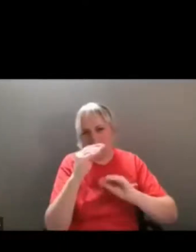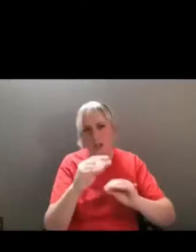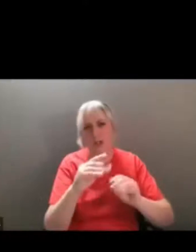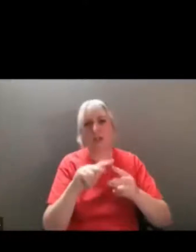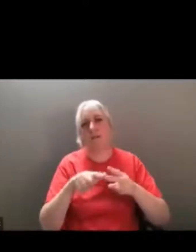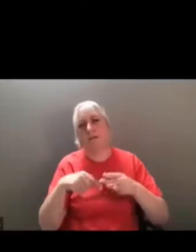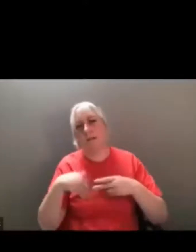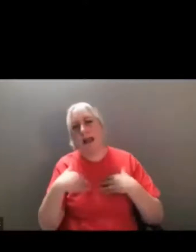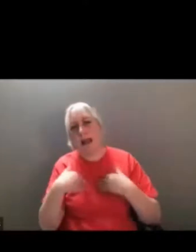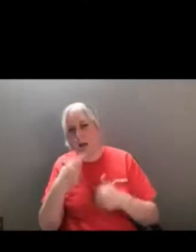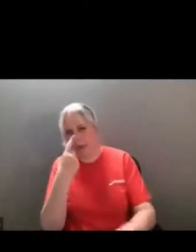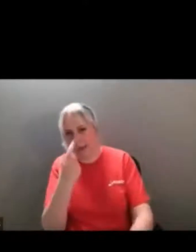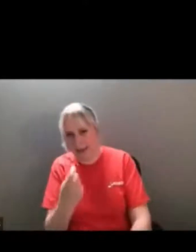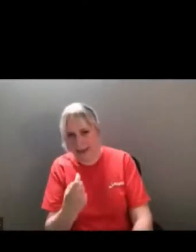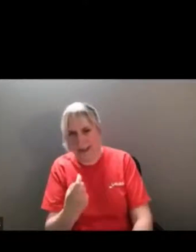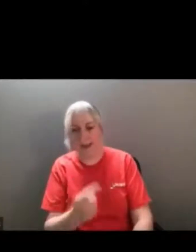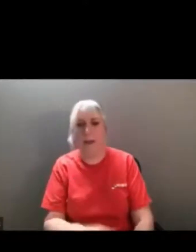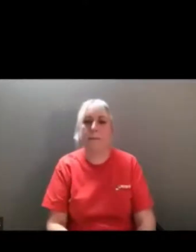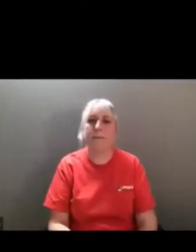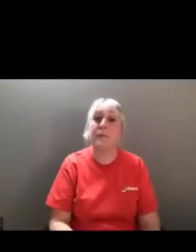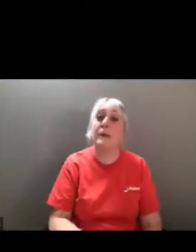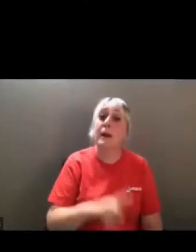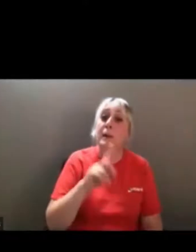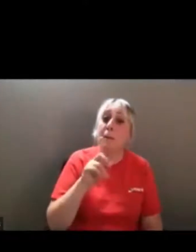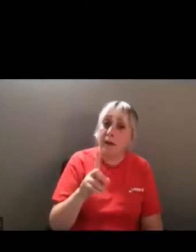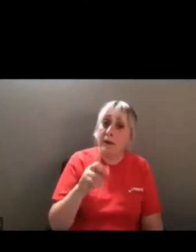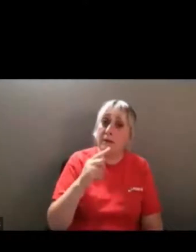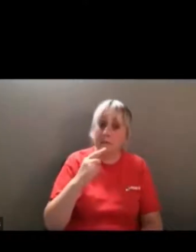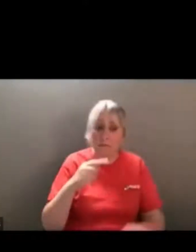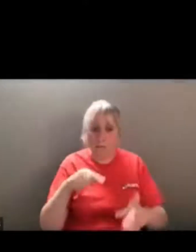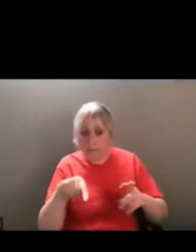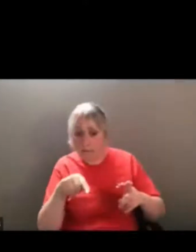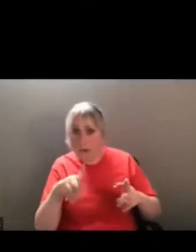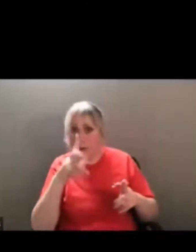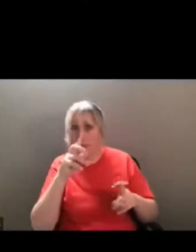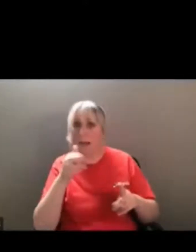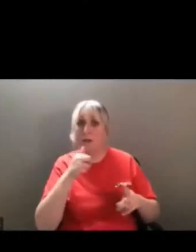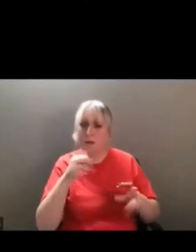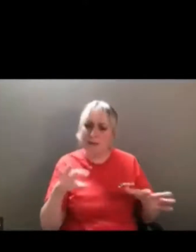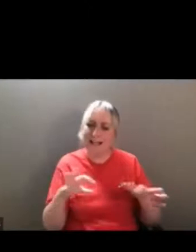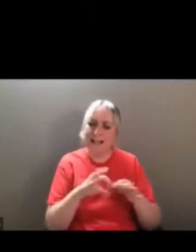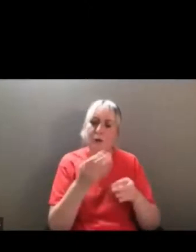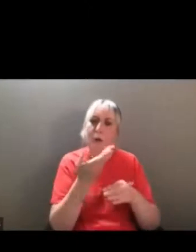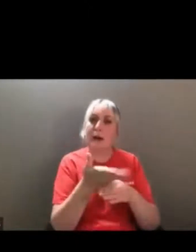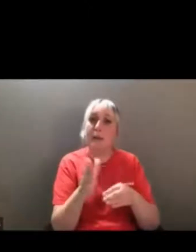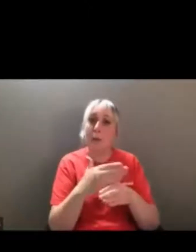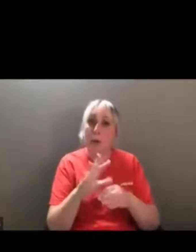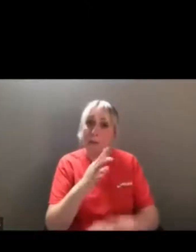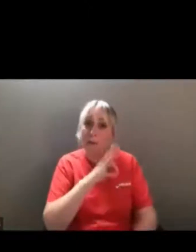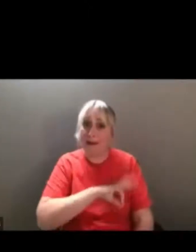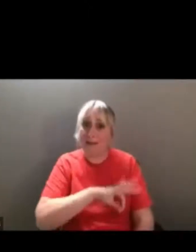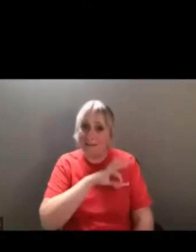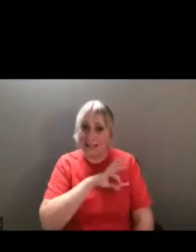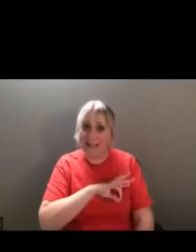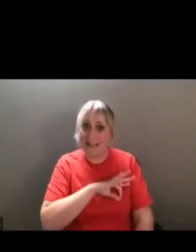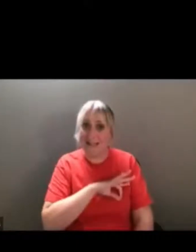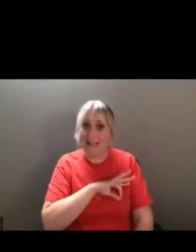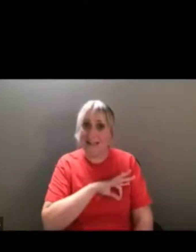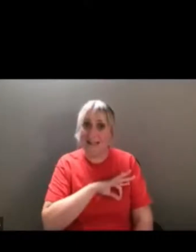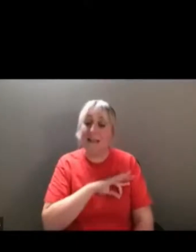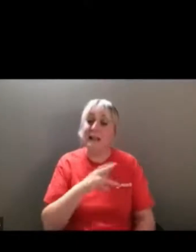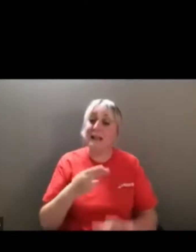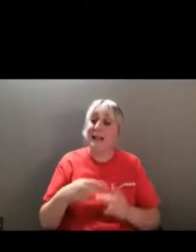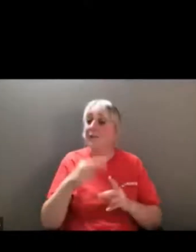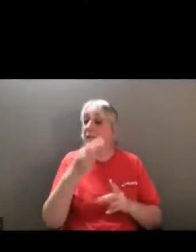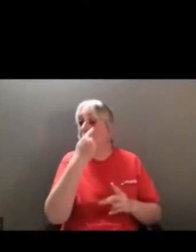Chris Harman points out, it can also be applied to unemployment benefits for those able to show they are able and willing to